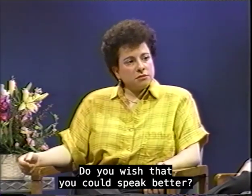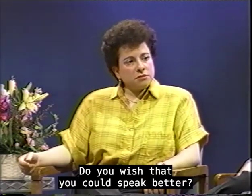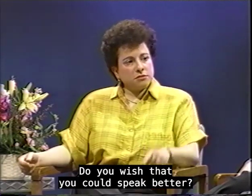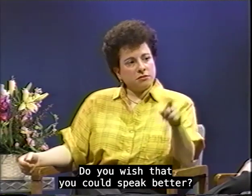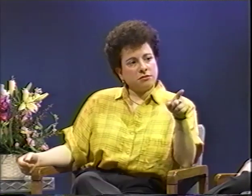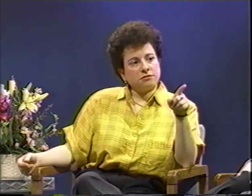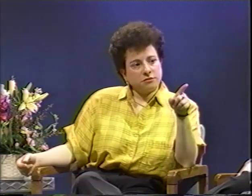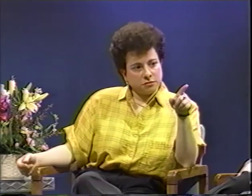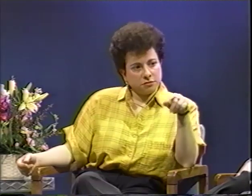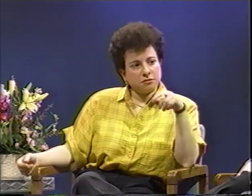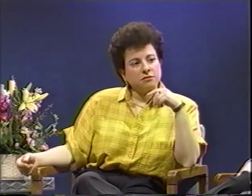better?